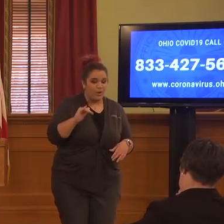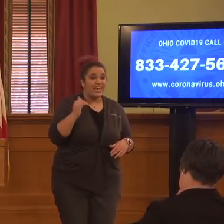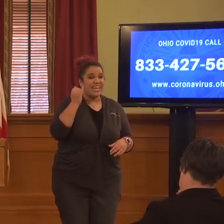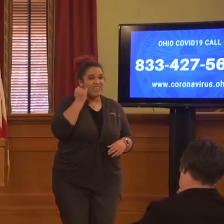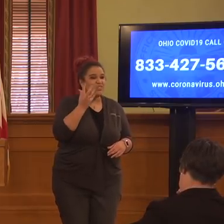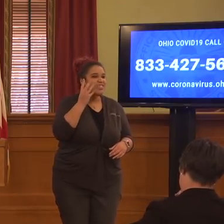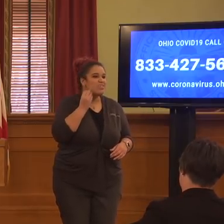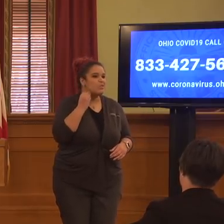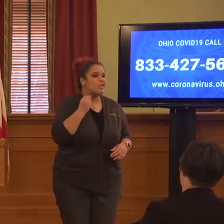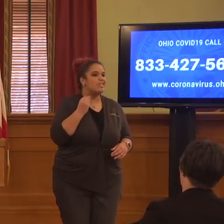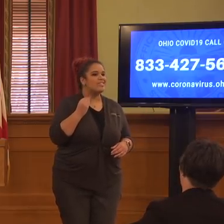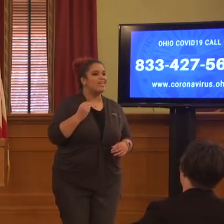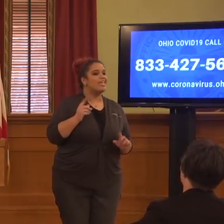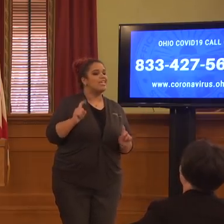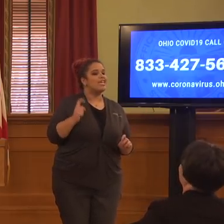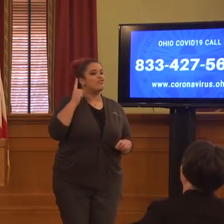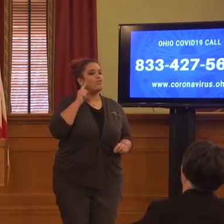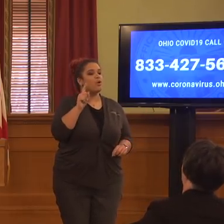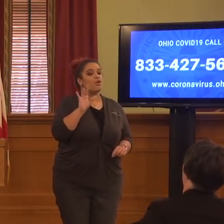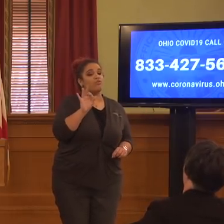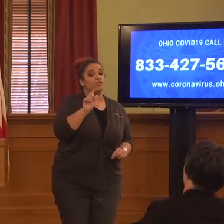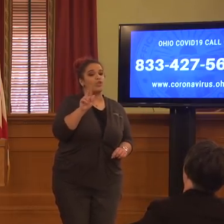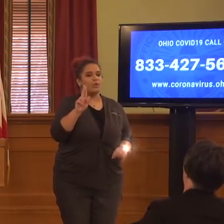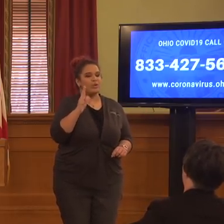nasal swab that it doesn't feel very good.